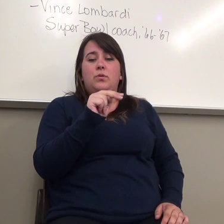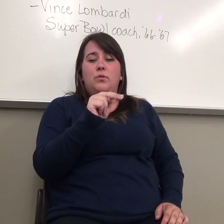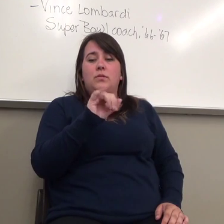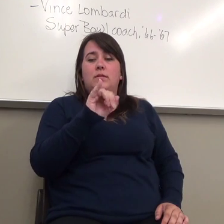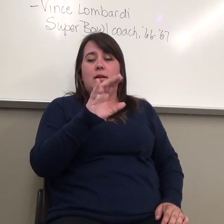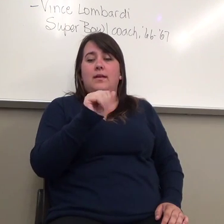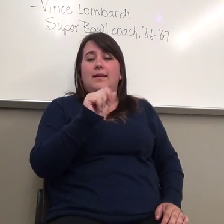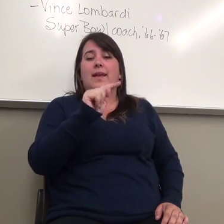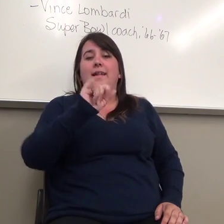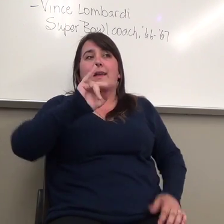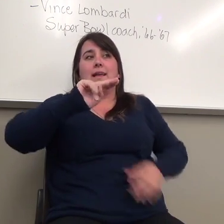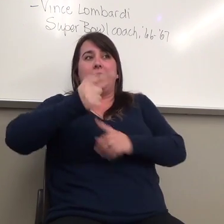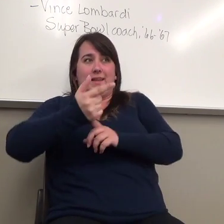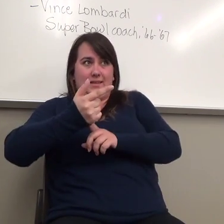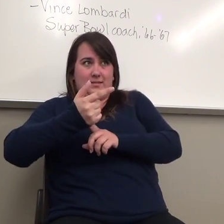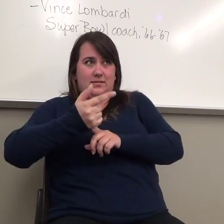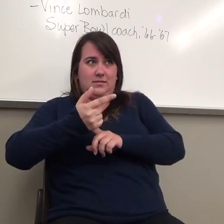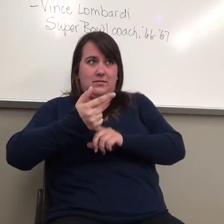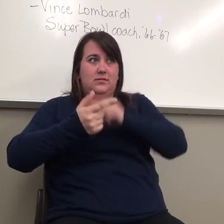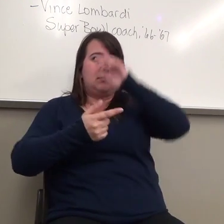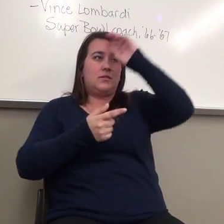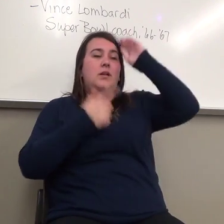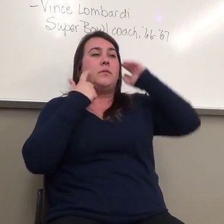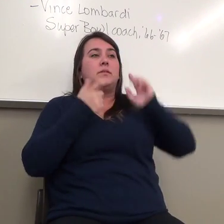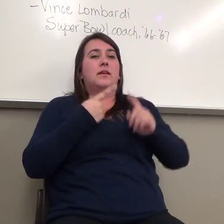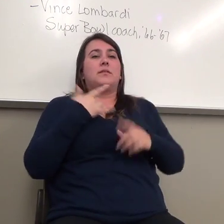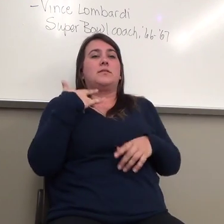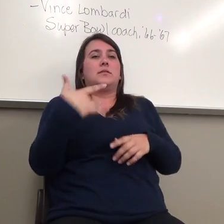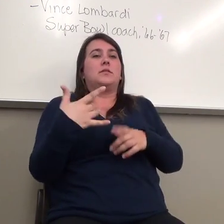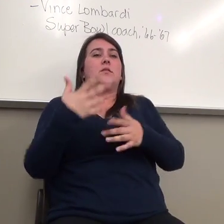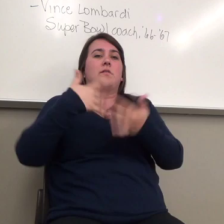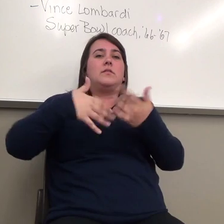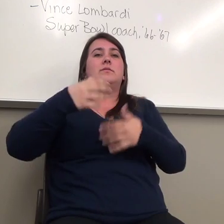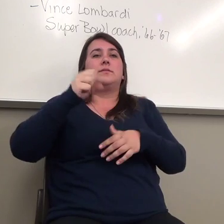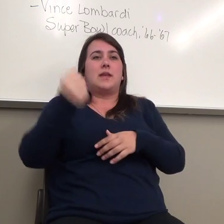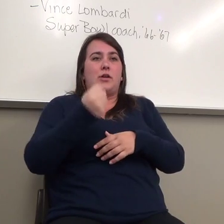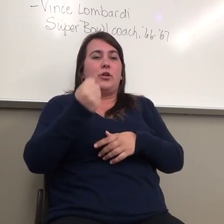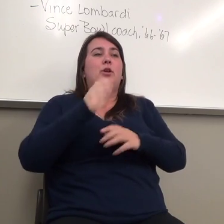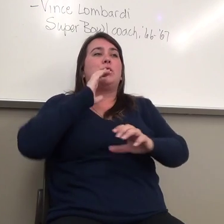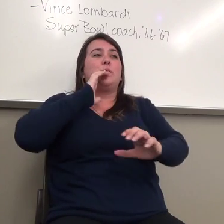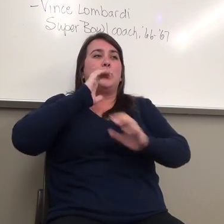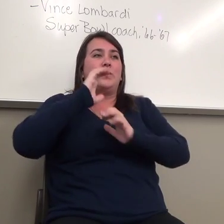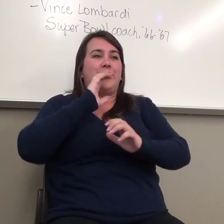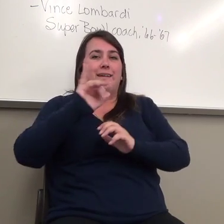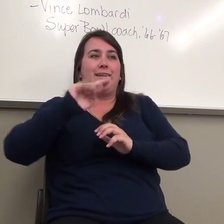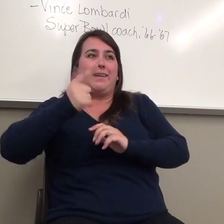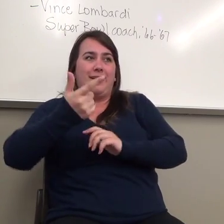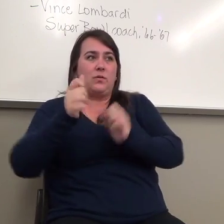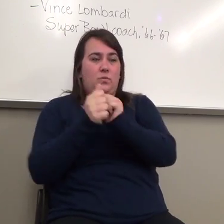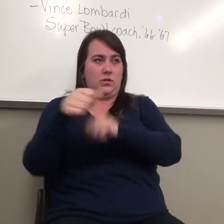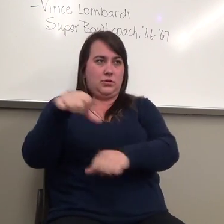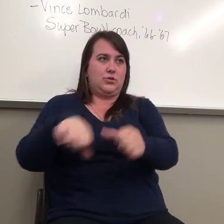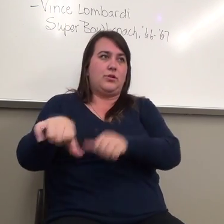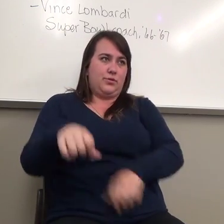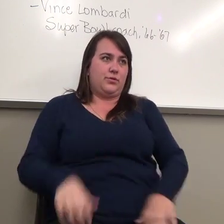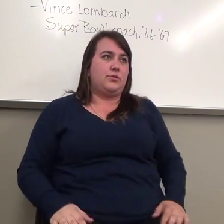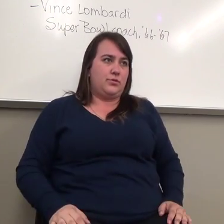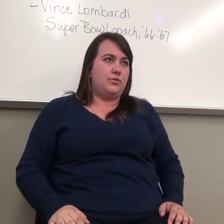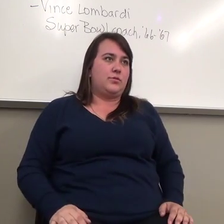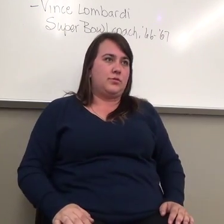don't usually say we're conversing with somebody. We usually just say talking. Does that